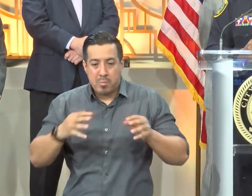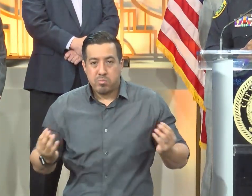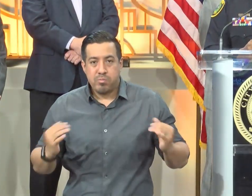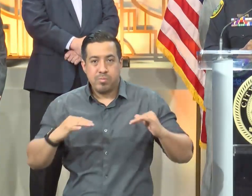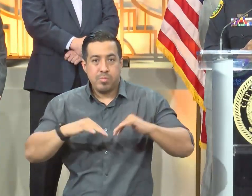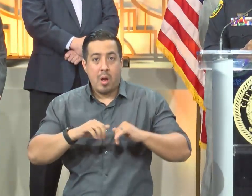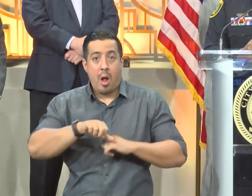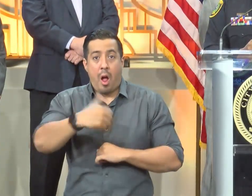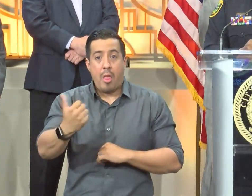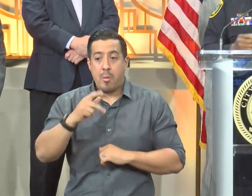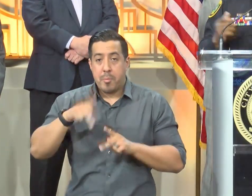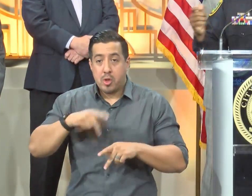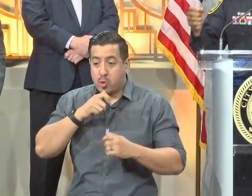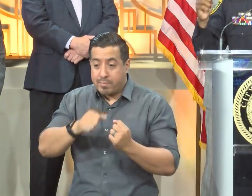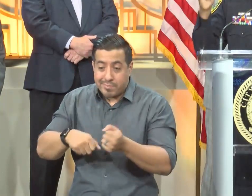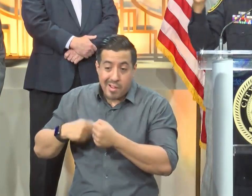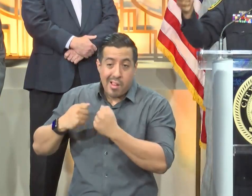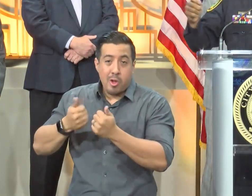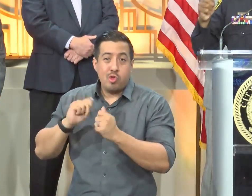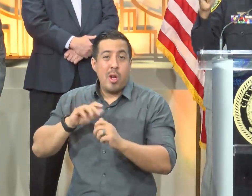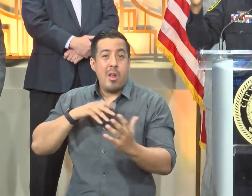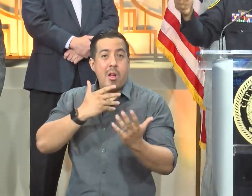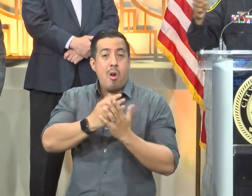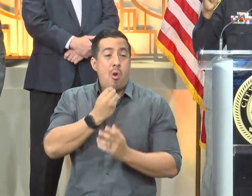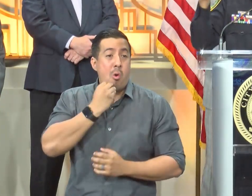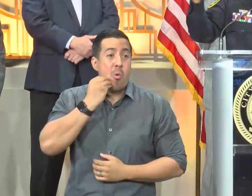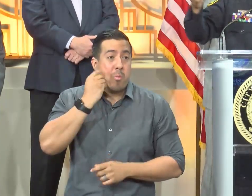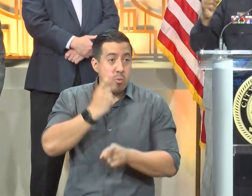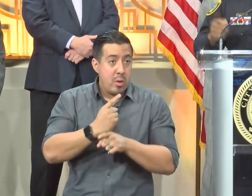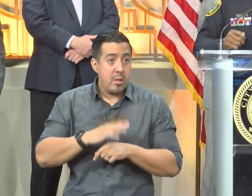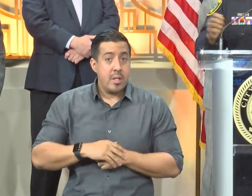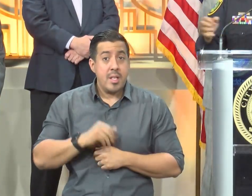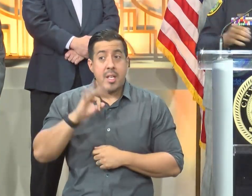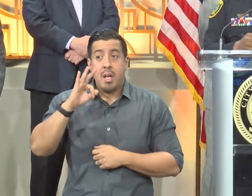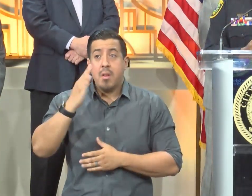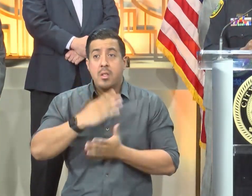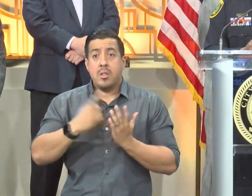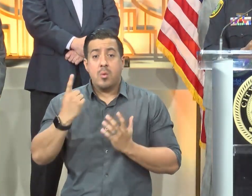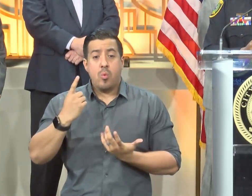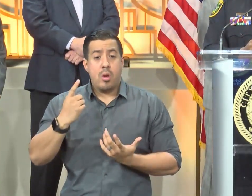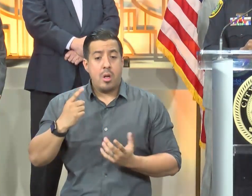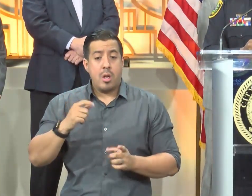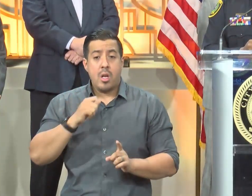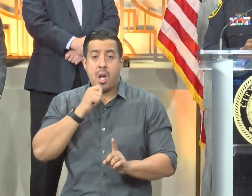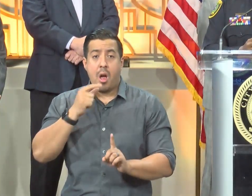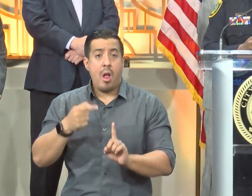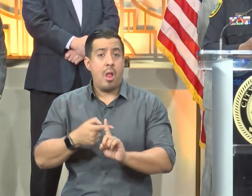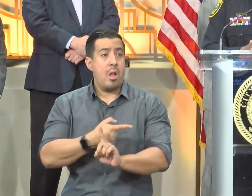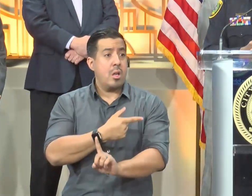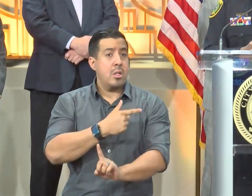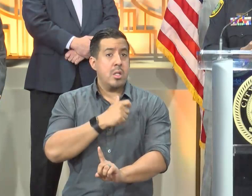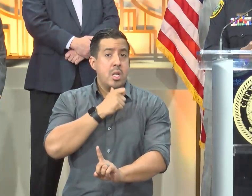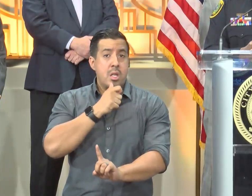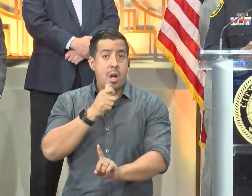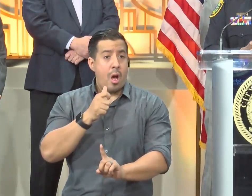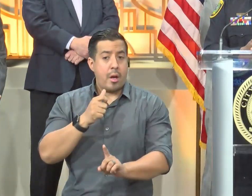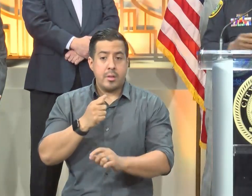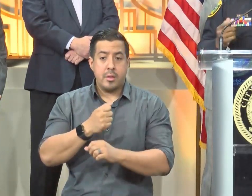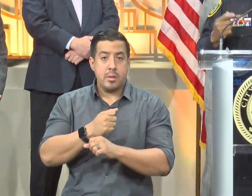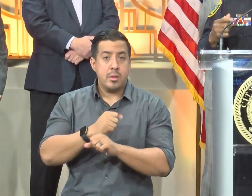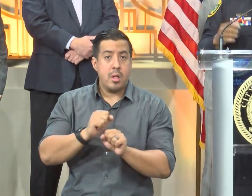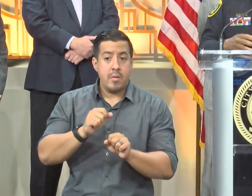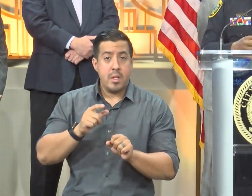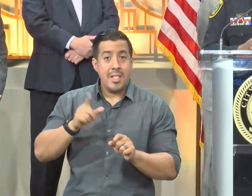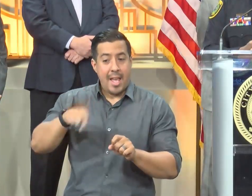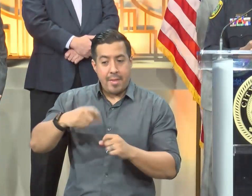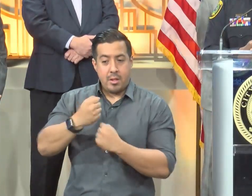get there. If somebody start getting off course and throwing stones and whatnot, do you think you're going to get to safe ground? That's